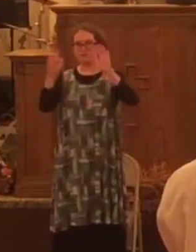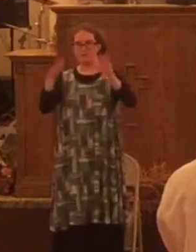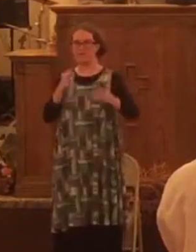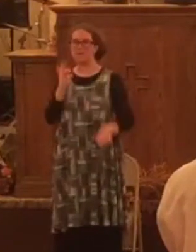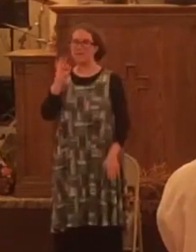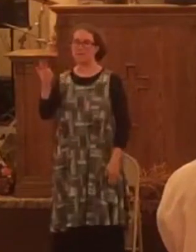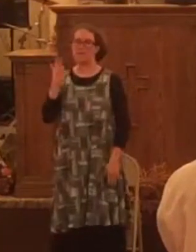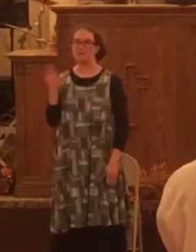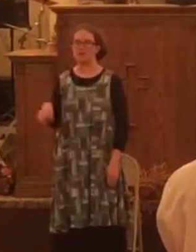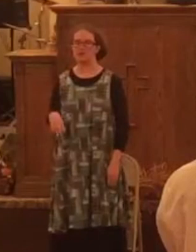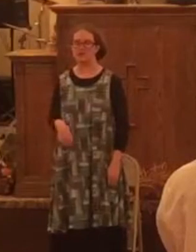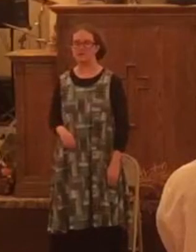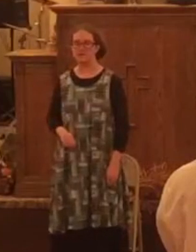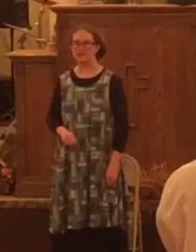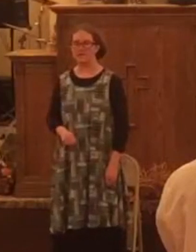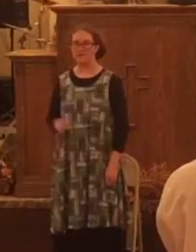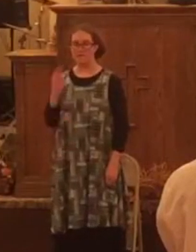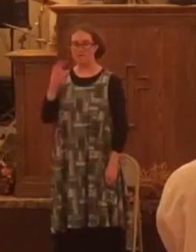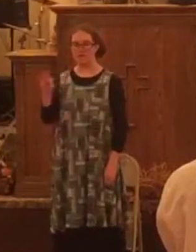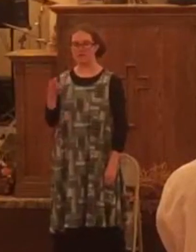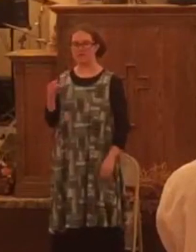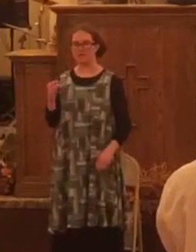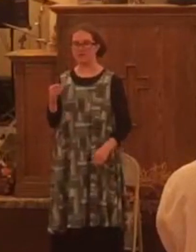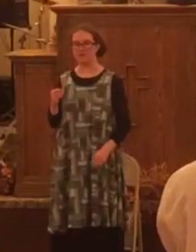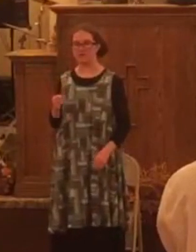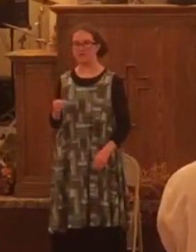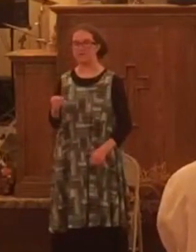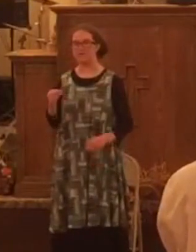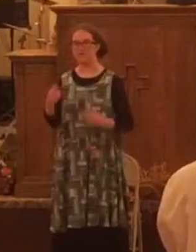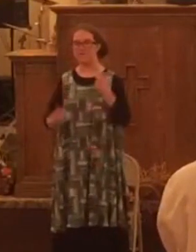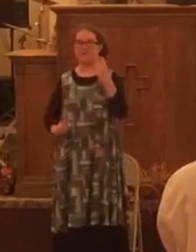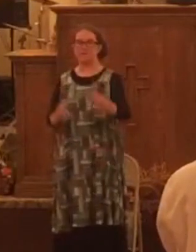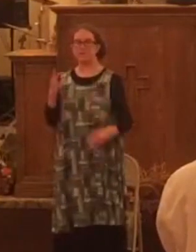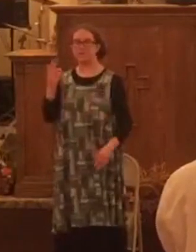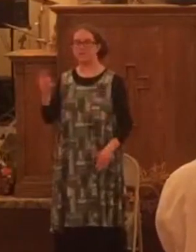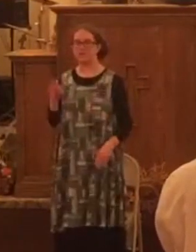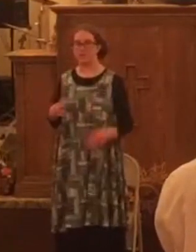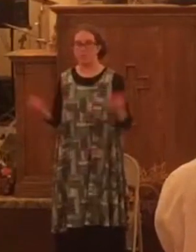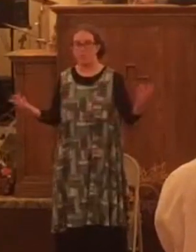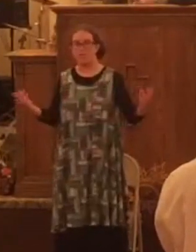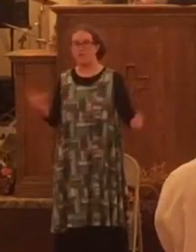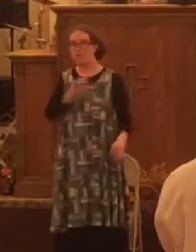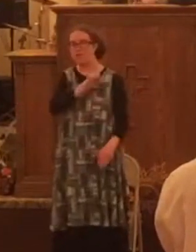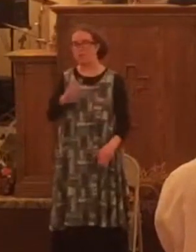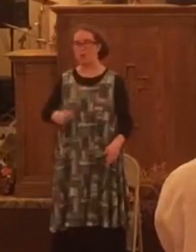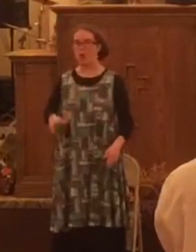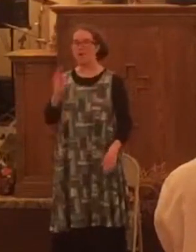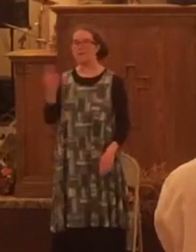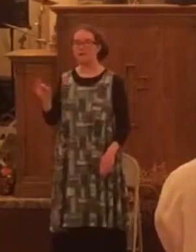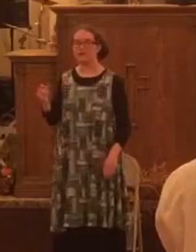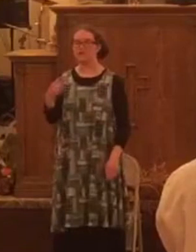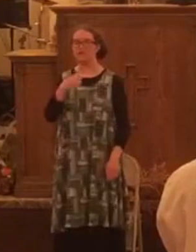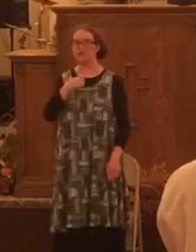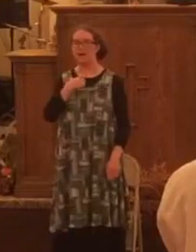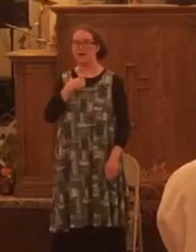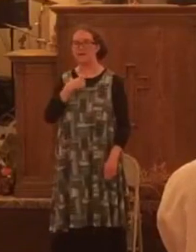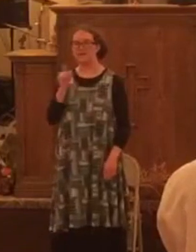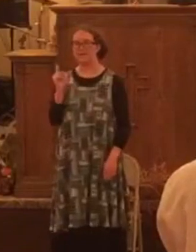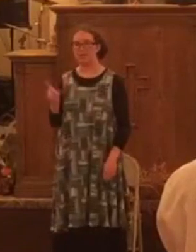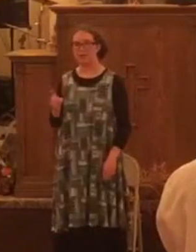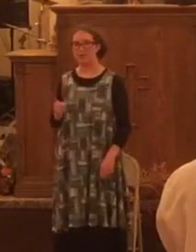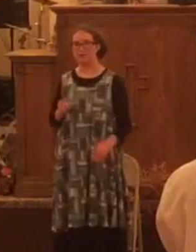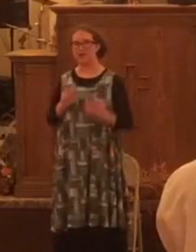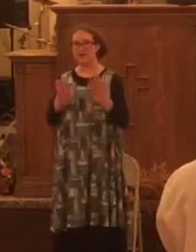about preaching, pastoring, evangelizing, the Lord preaches to us first, yes, sir, he lands it on